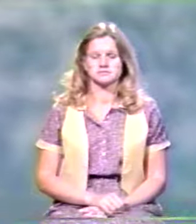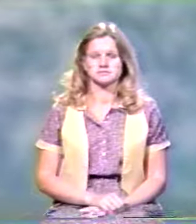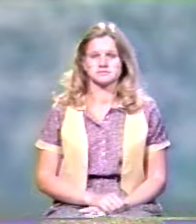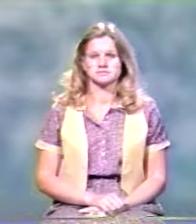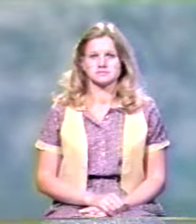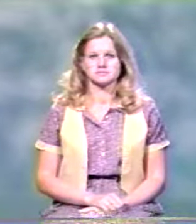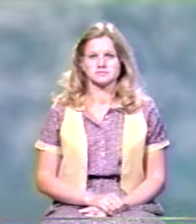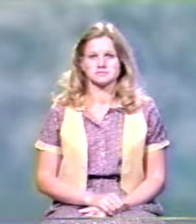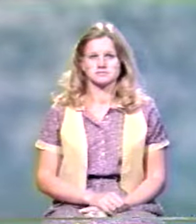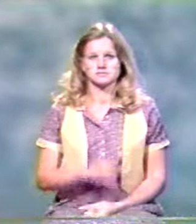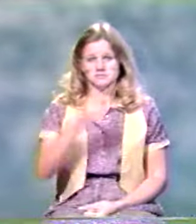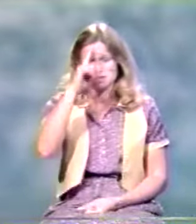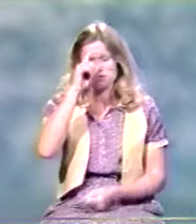To blow one's top.